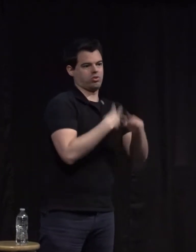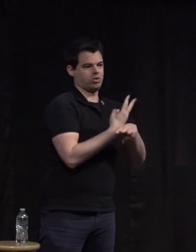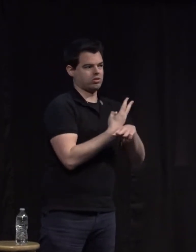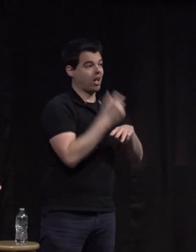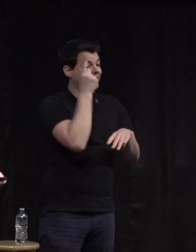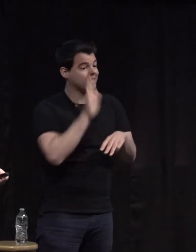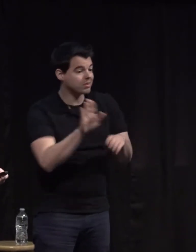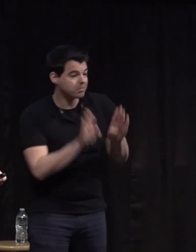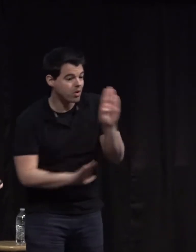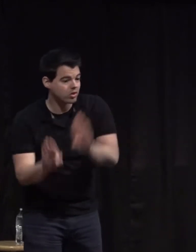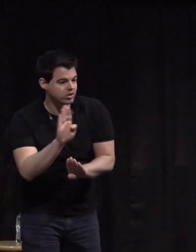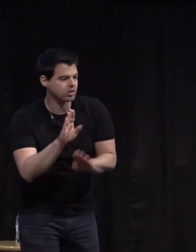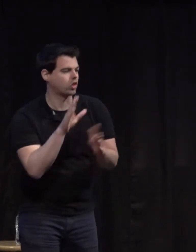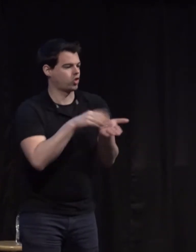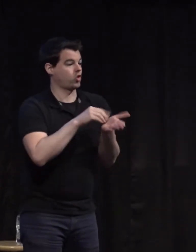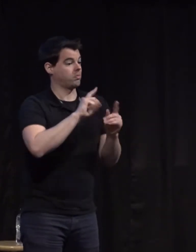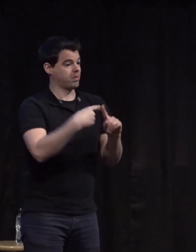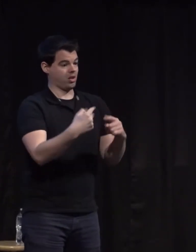learn something about our own.